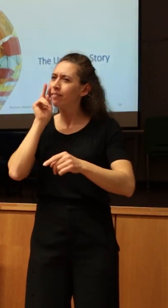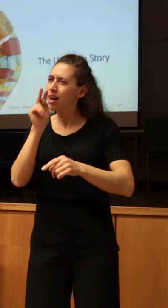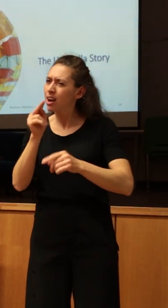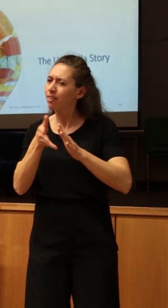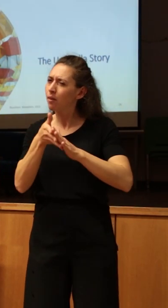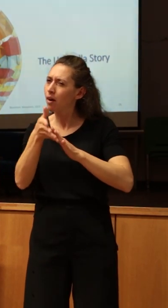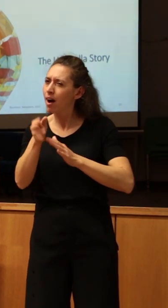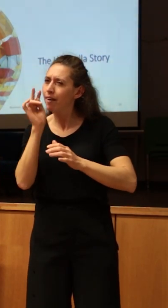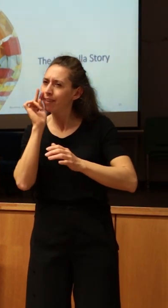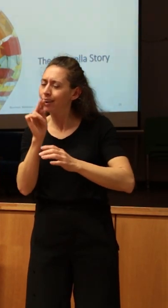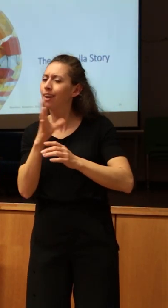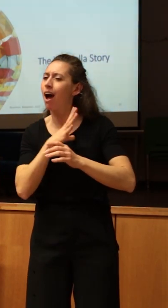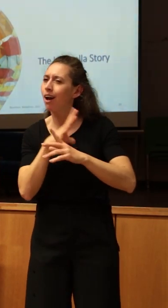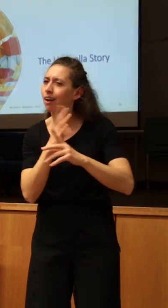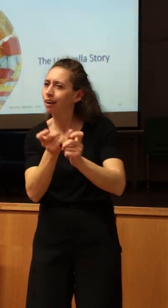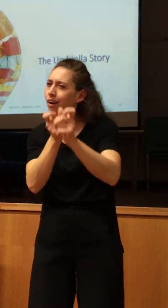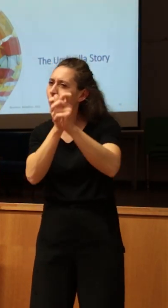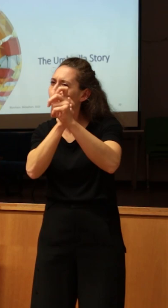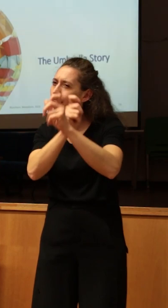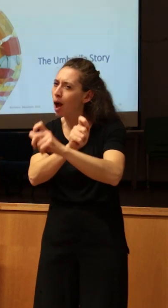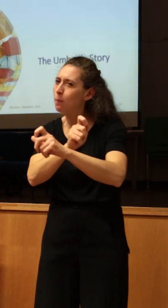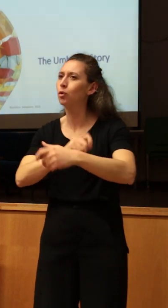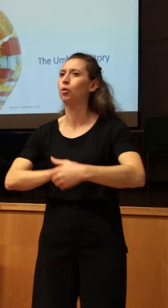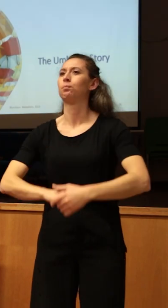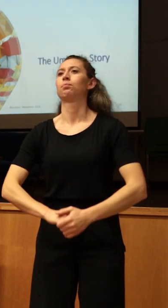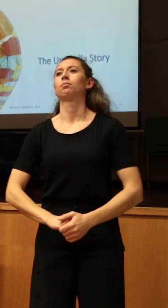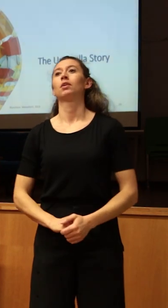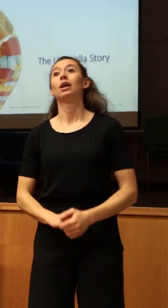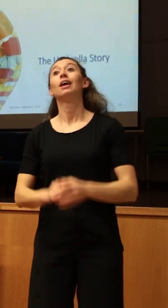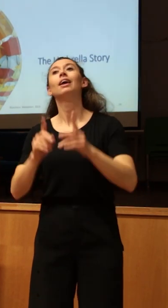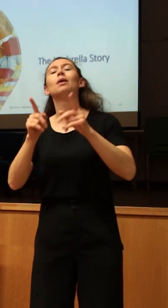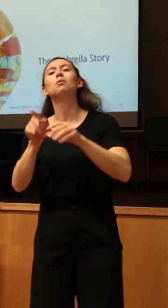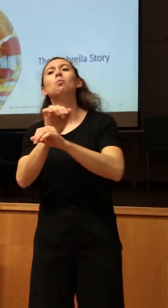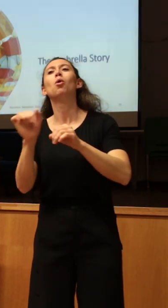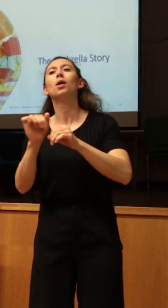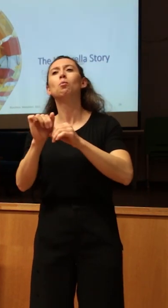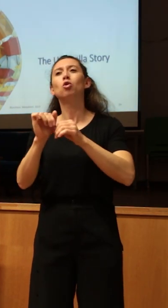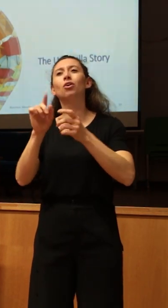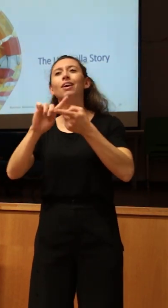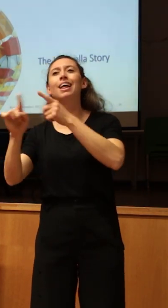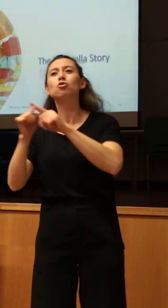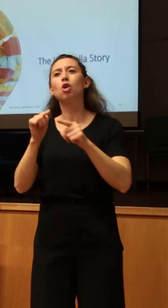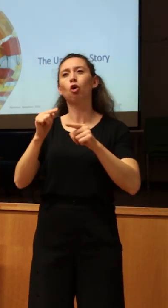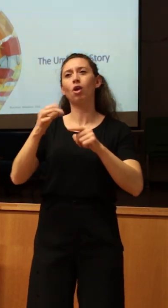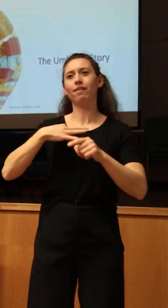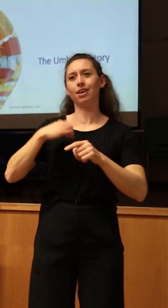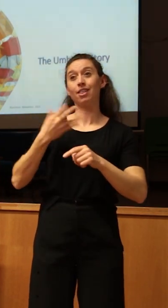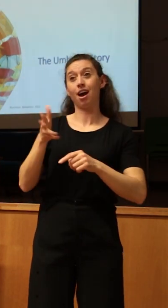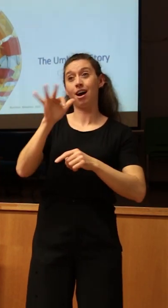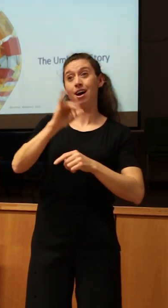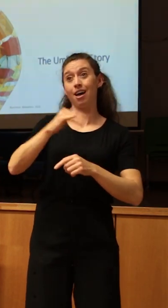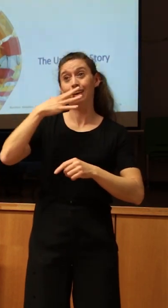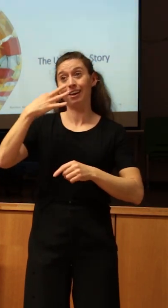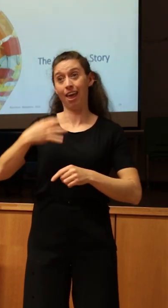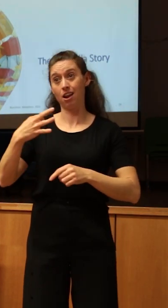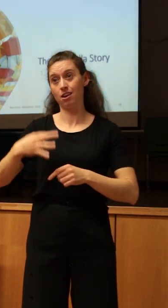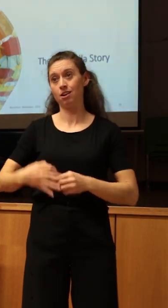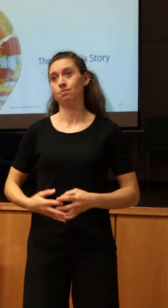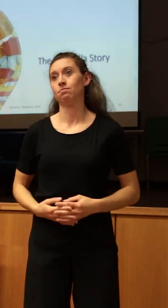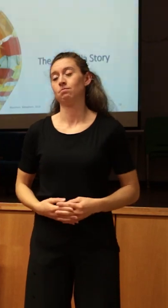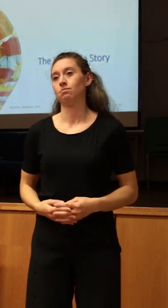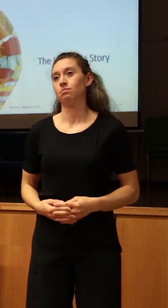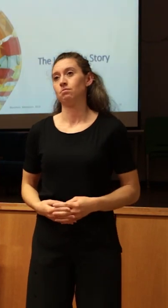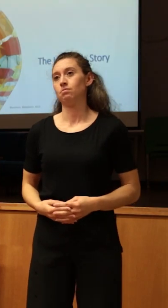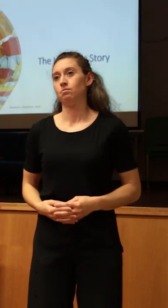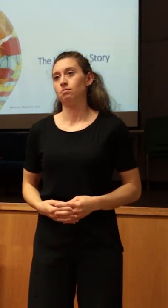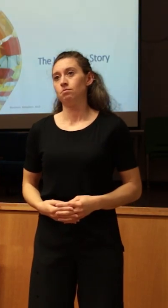va ocurriendo. We build the bridge then to real life. Y hacemos el puente a la vida real. yeah. So, and the basic, the beginning question,